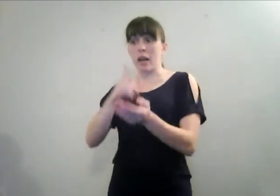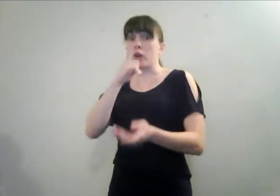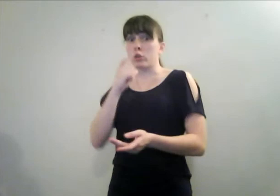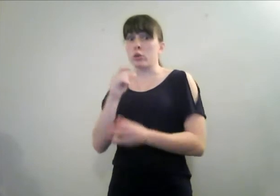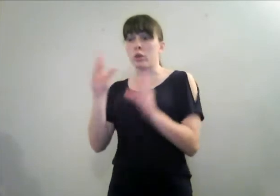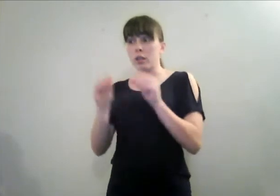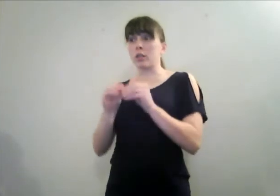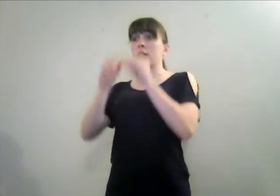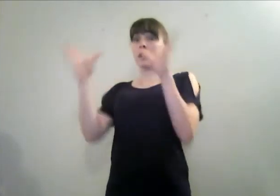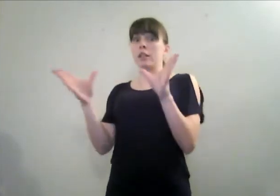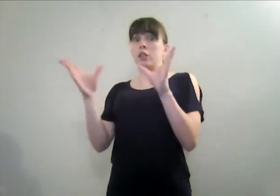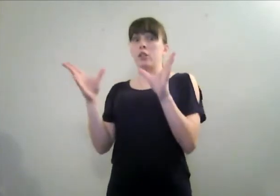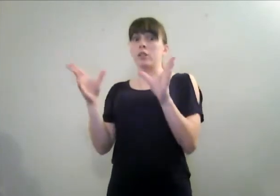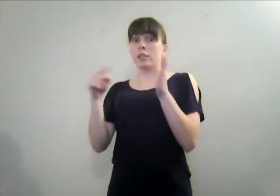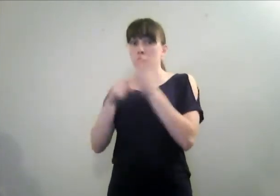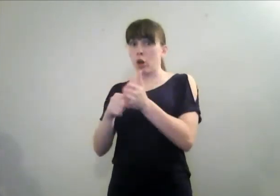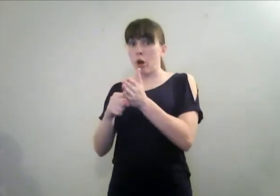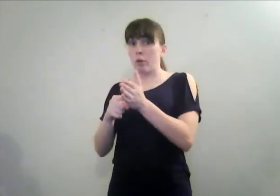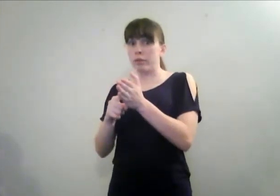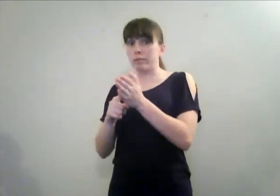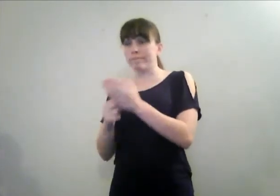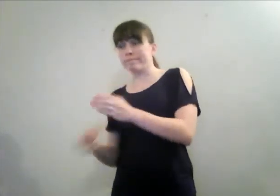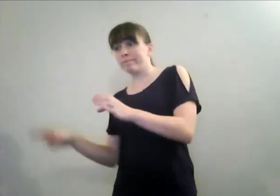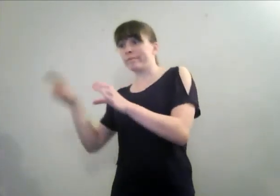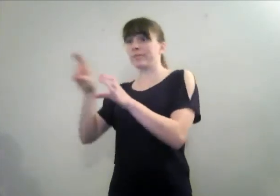bus with the Oyster card reader using his psychic paper,